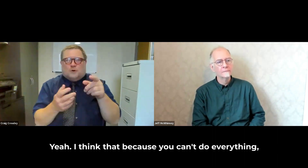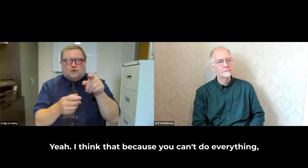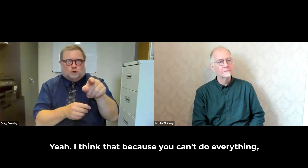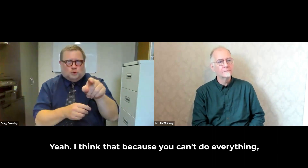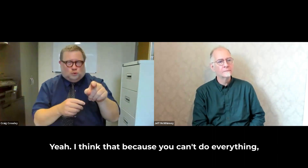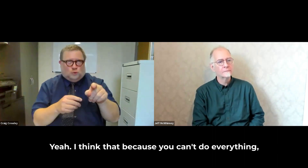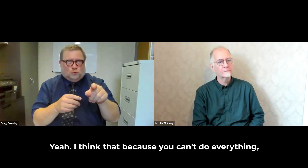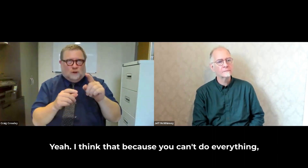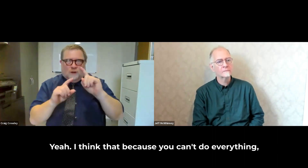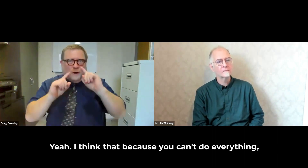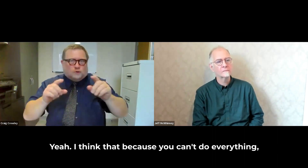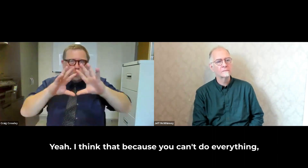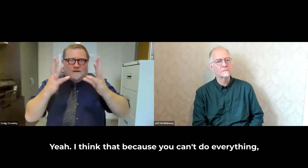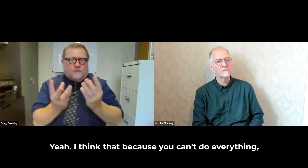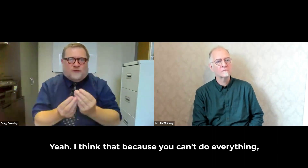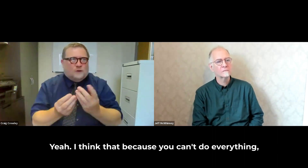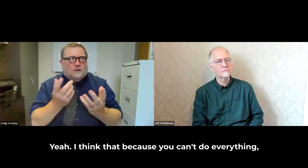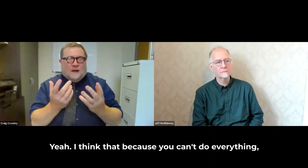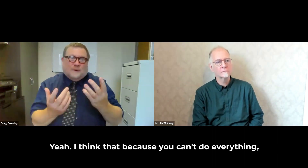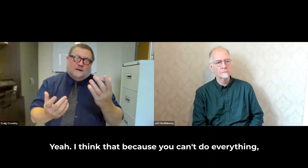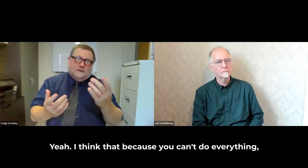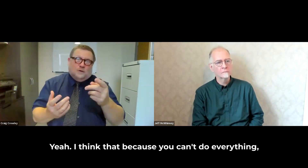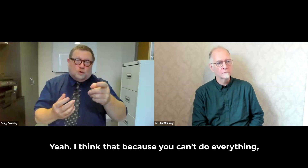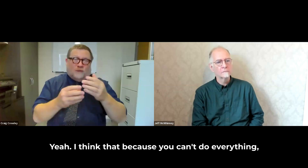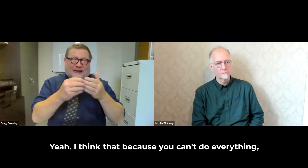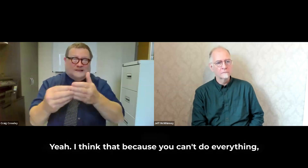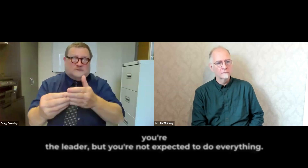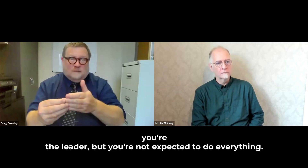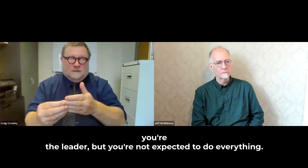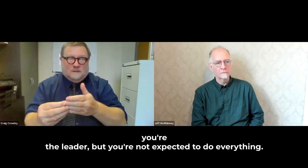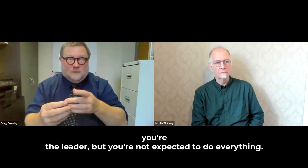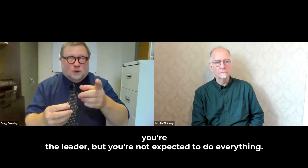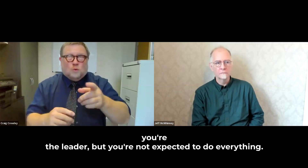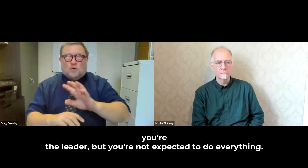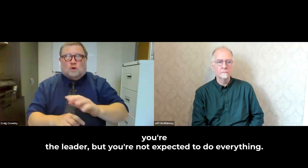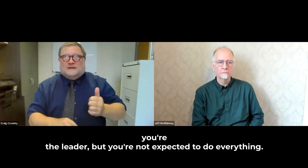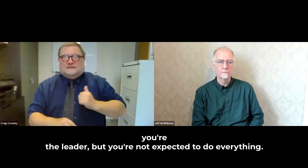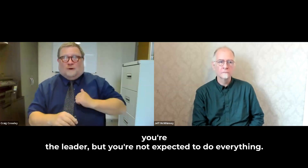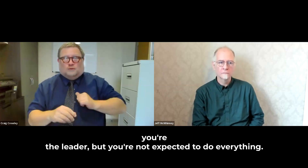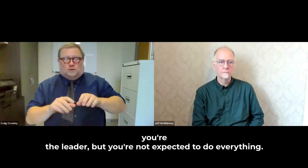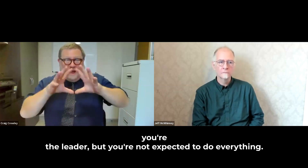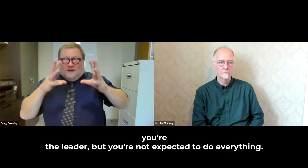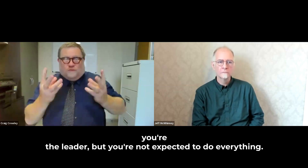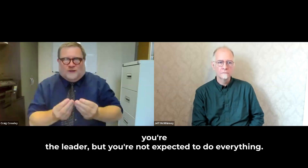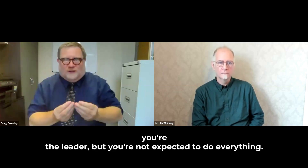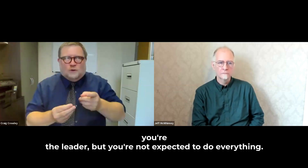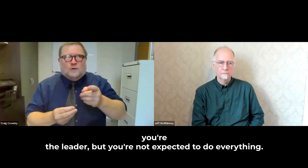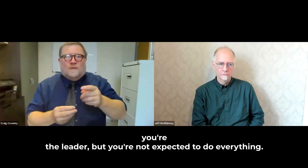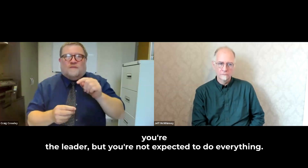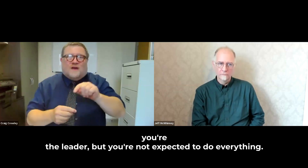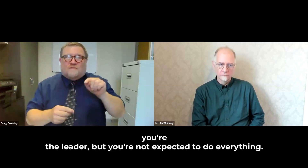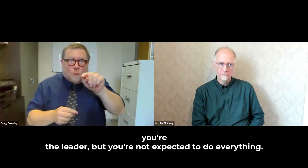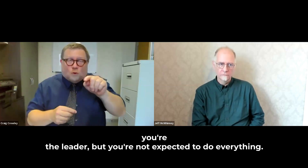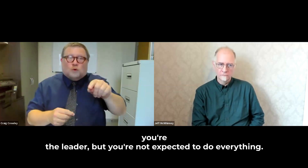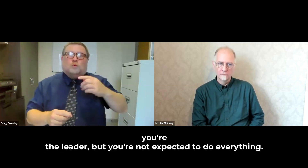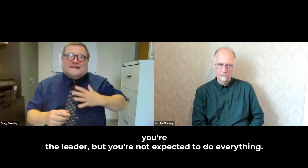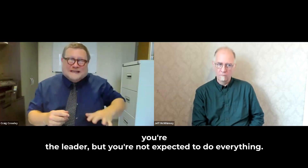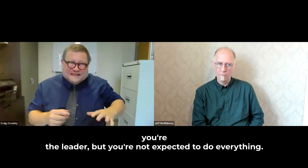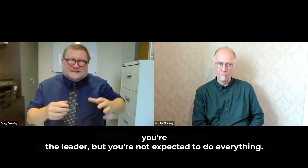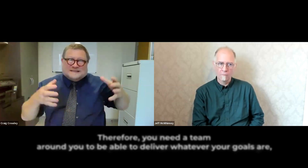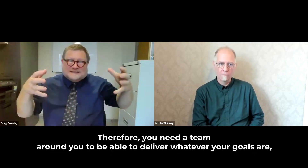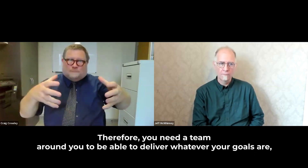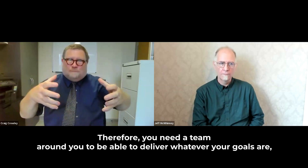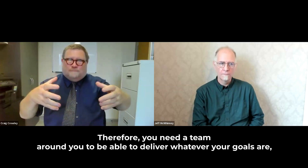Yeah, I think that because you can't do everything. You're the leader, but you're not expected to